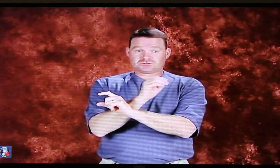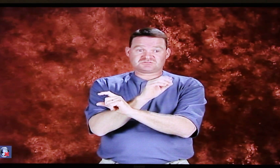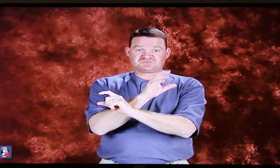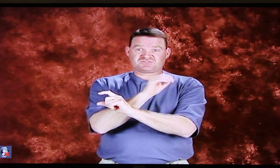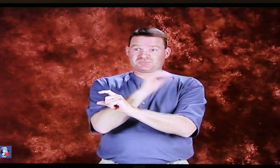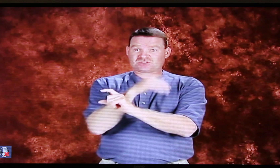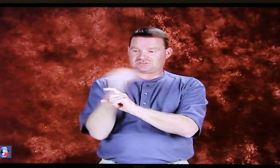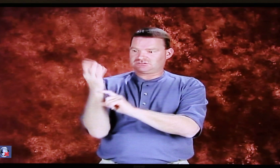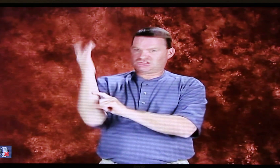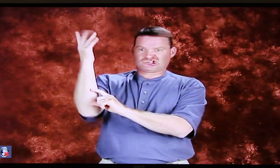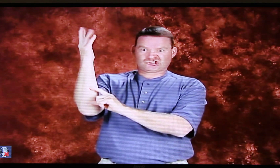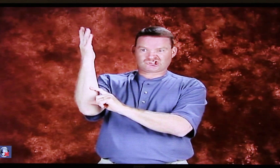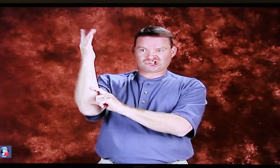It becomes highly flammable.